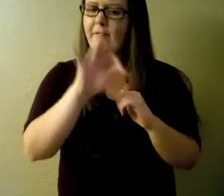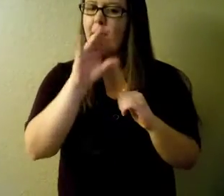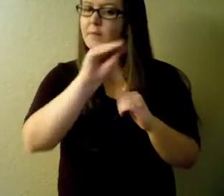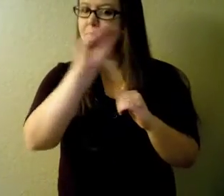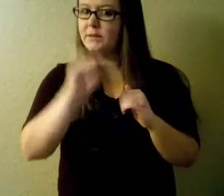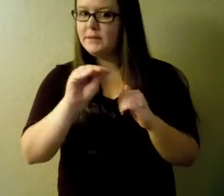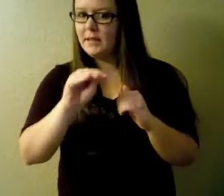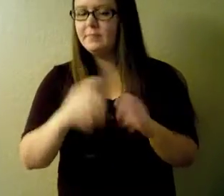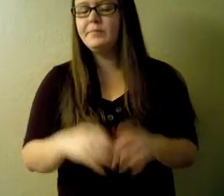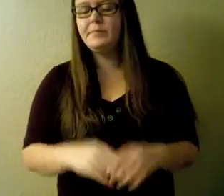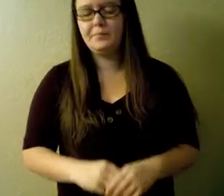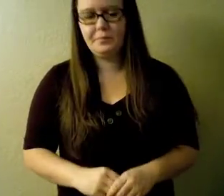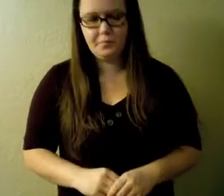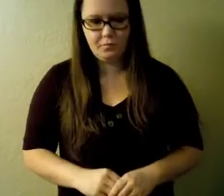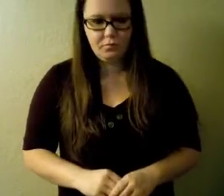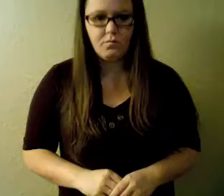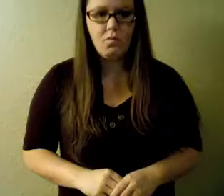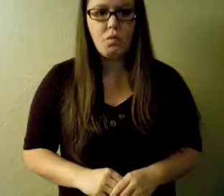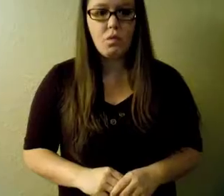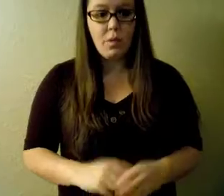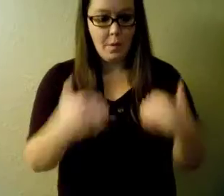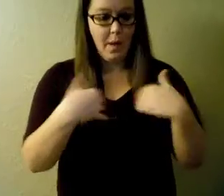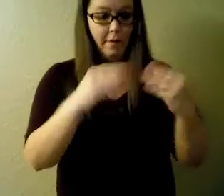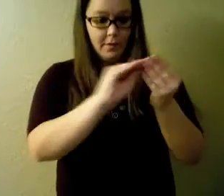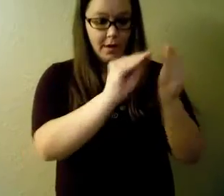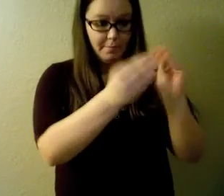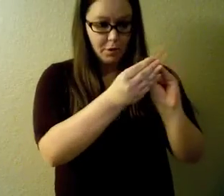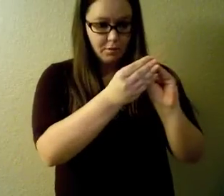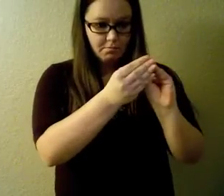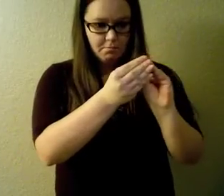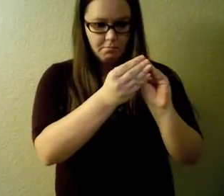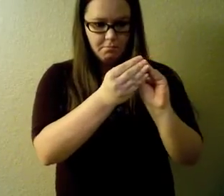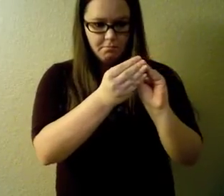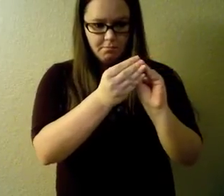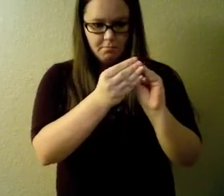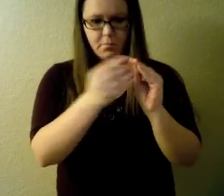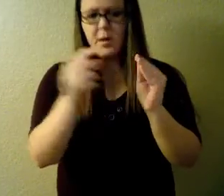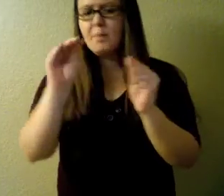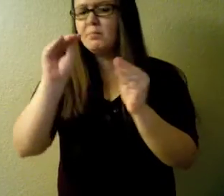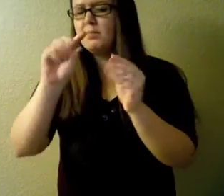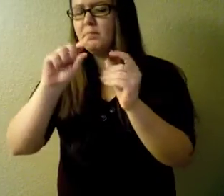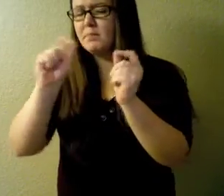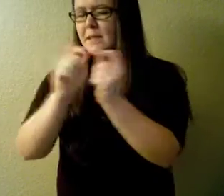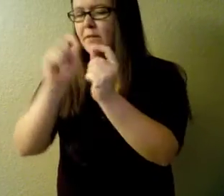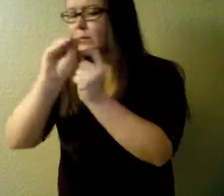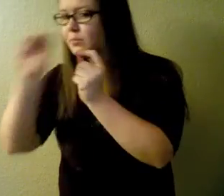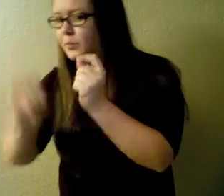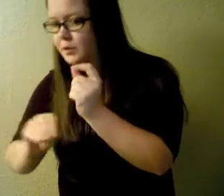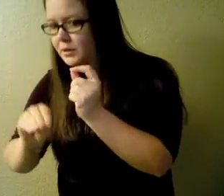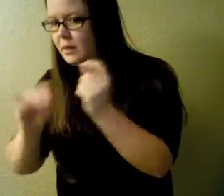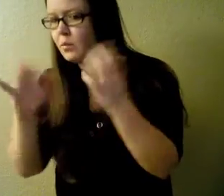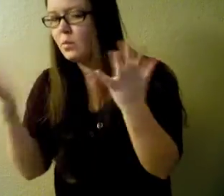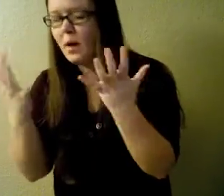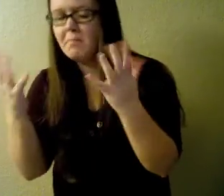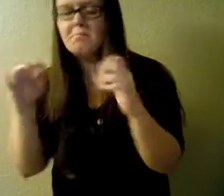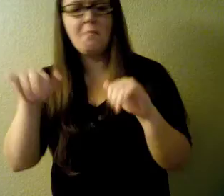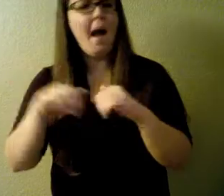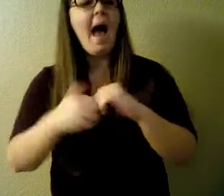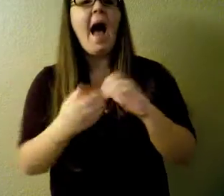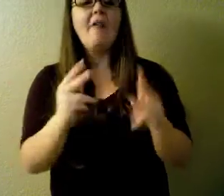learn how to do percent of a number. Percent of a number. You're going to see problems like this quite a bit in your math as you get up